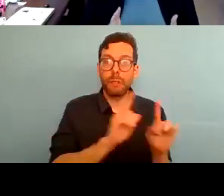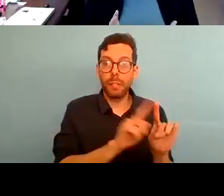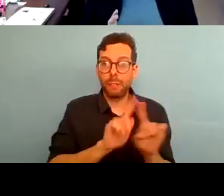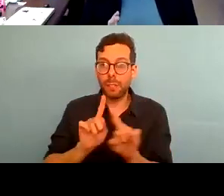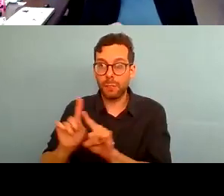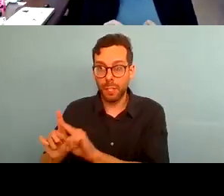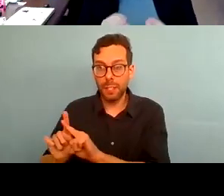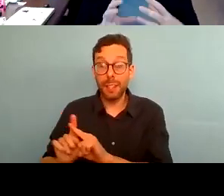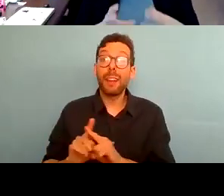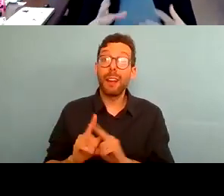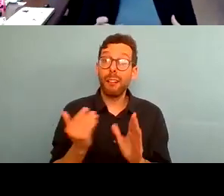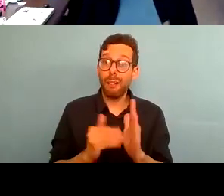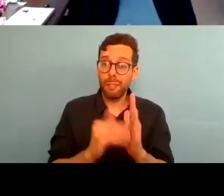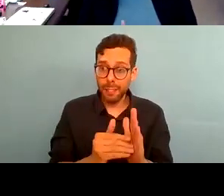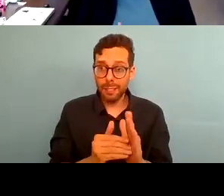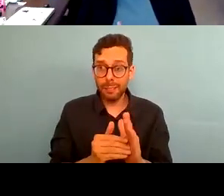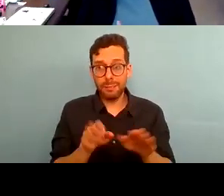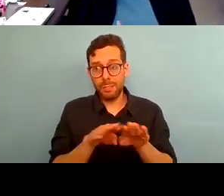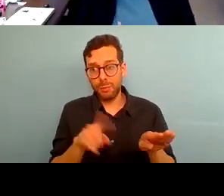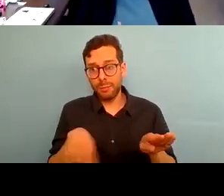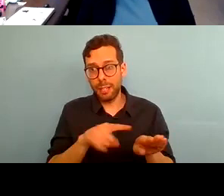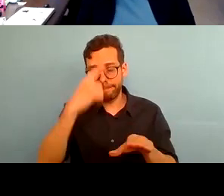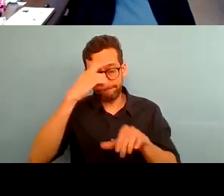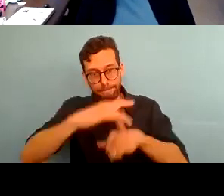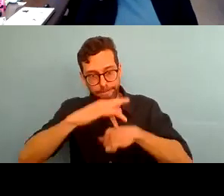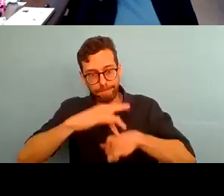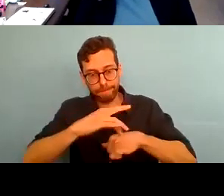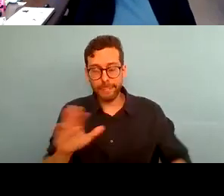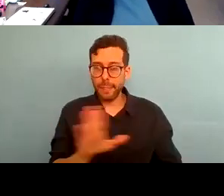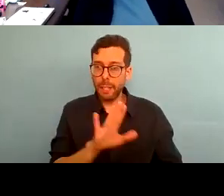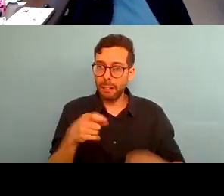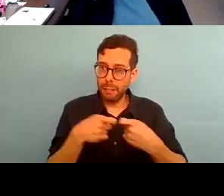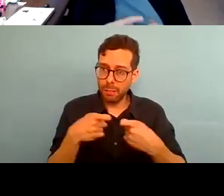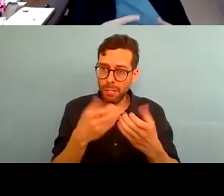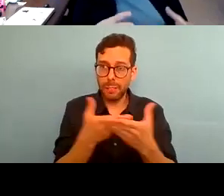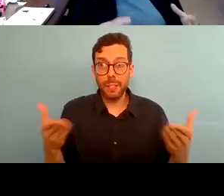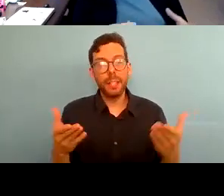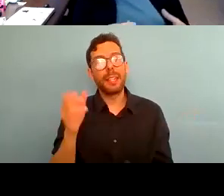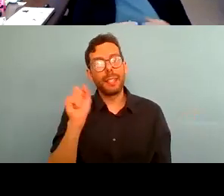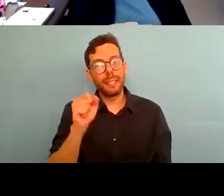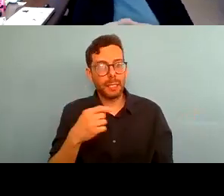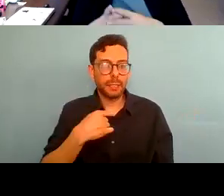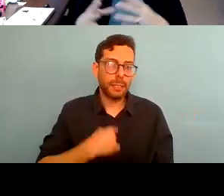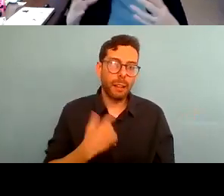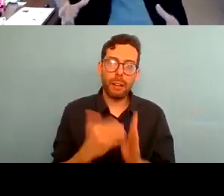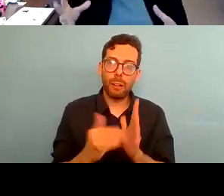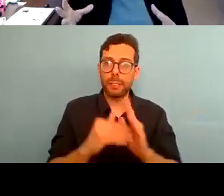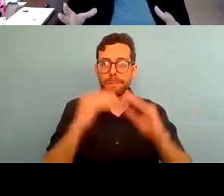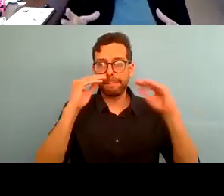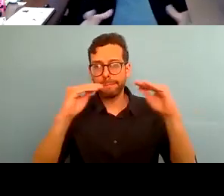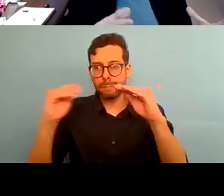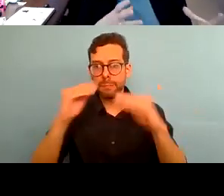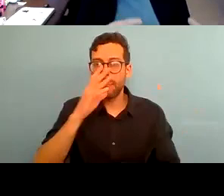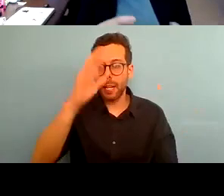fixated oftentimes on their electronic devices. And so sure, I spend a lot of time educating parents about, the importance of